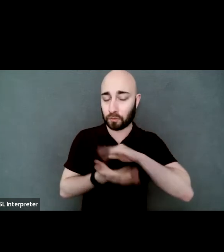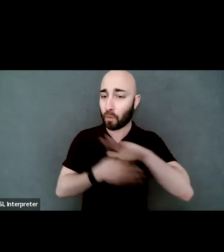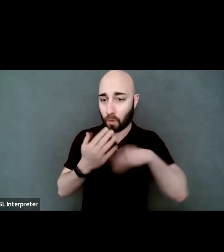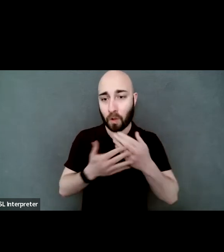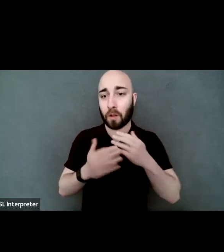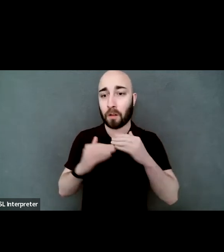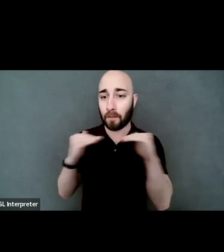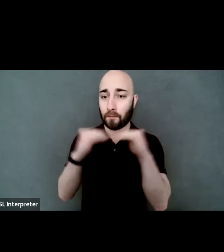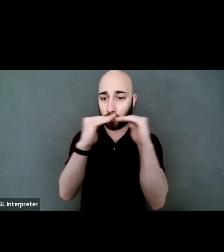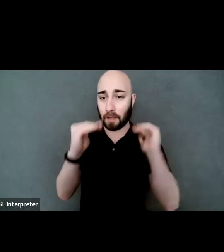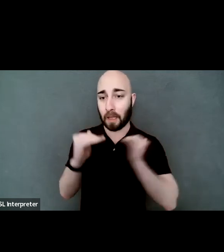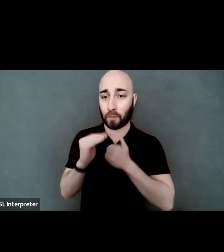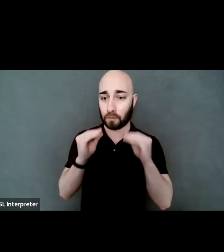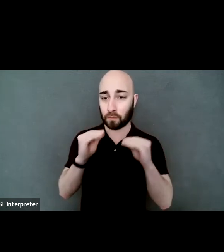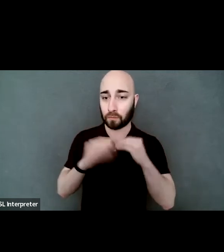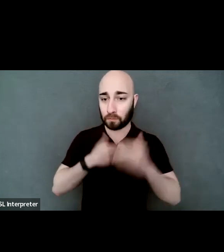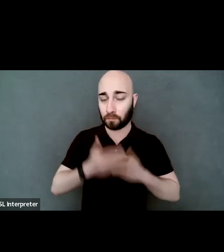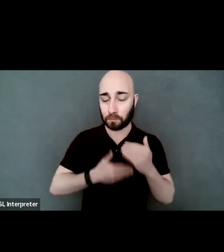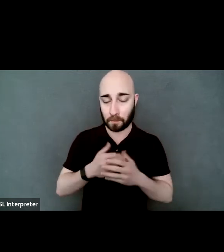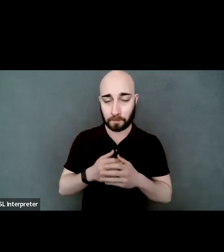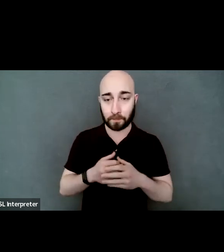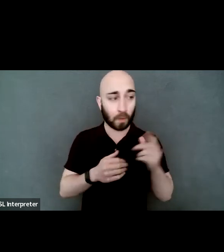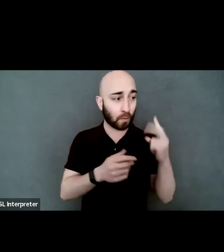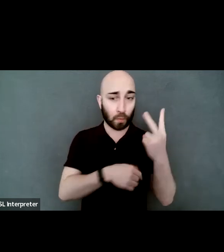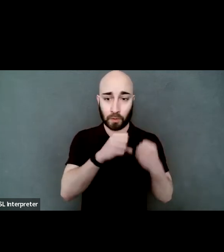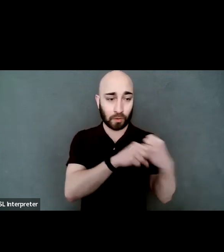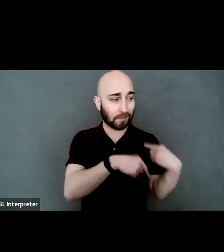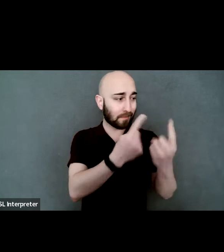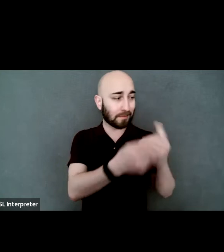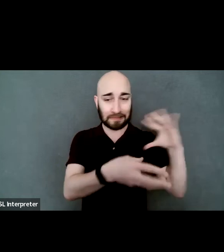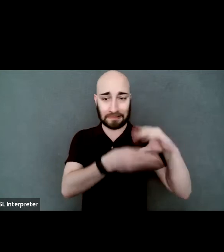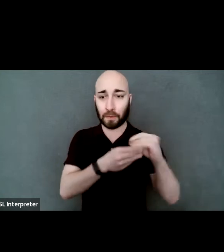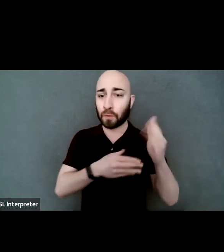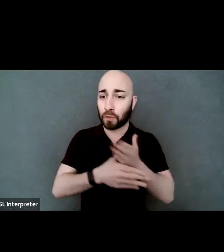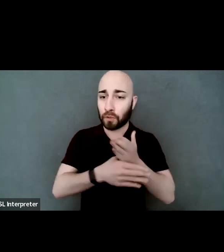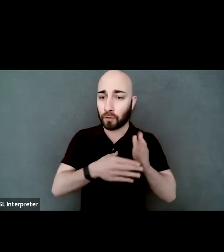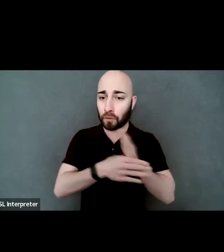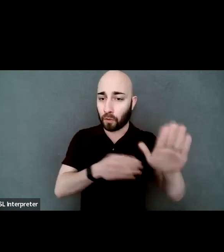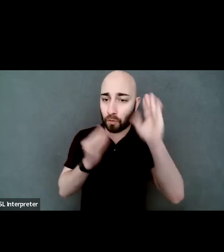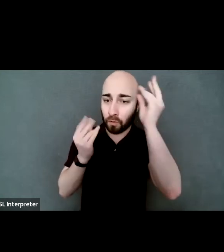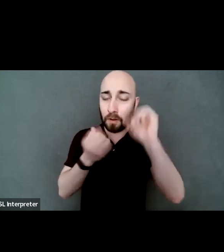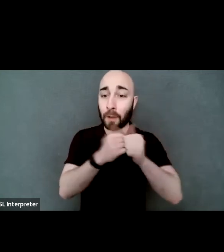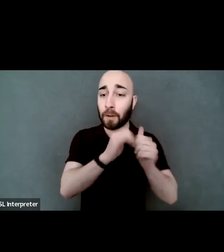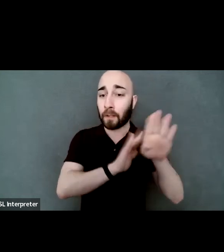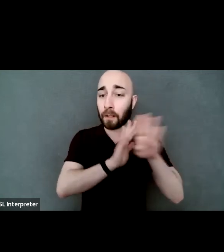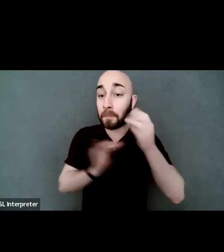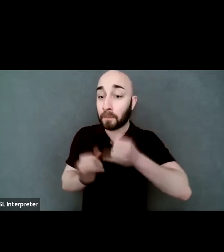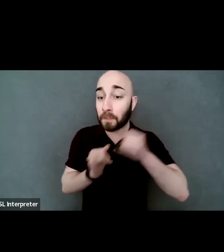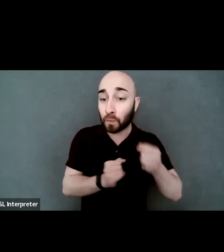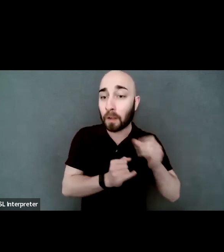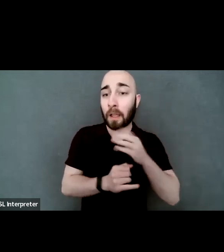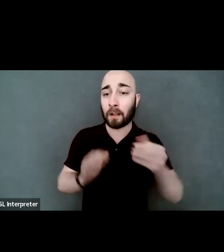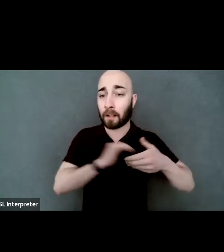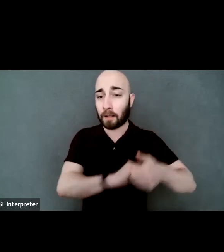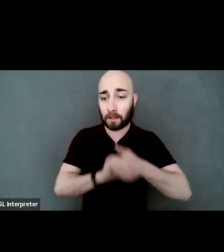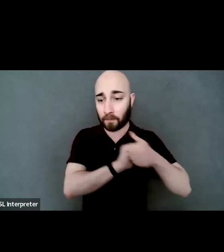they will share with us their thoughts over the last 2 years and how we continue to build individually and collectively. I